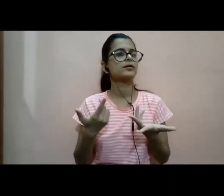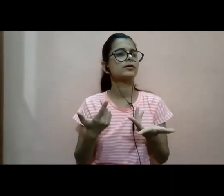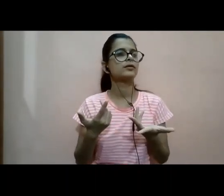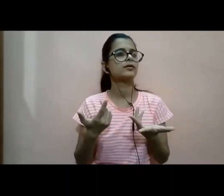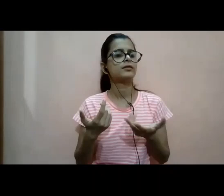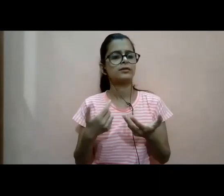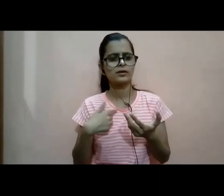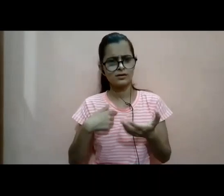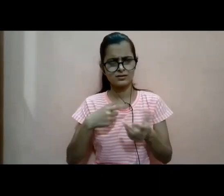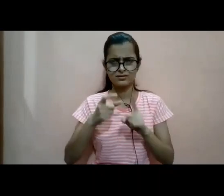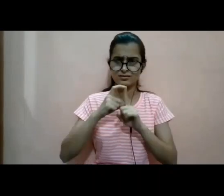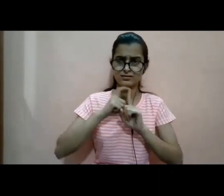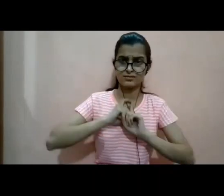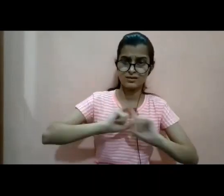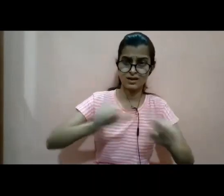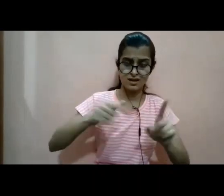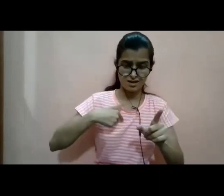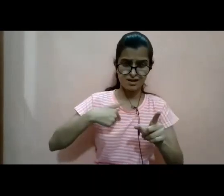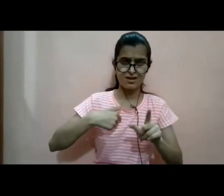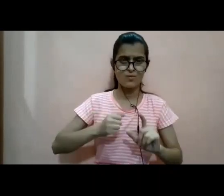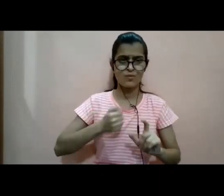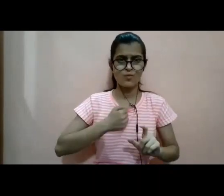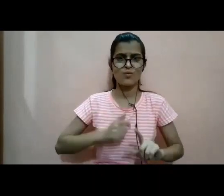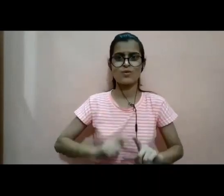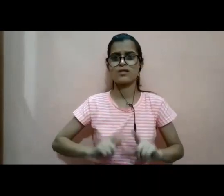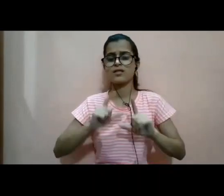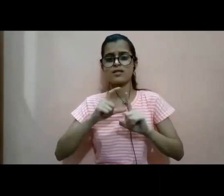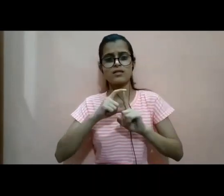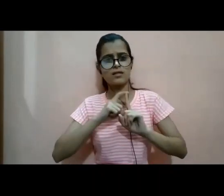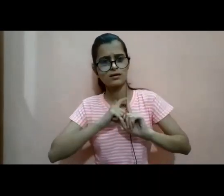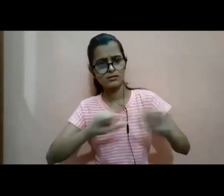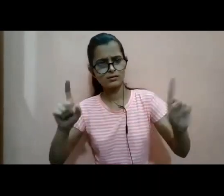in danger of becoming too